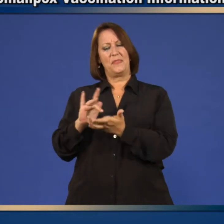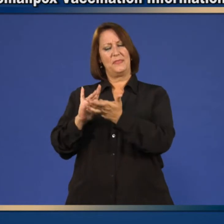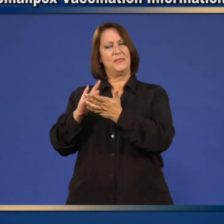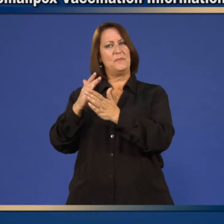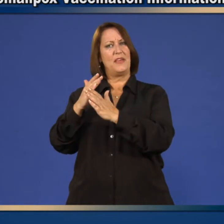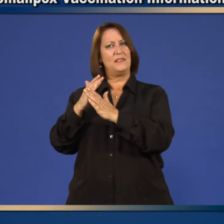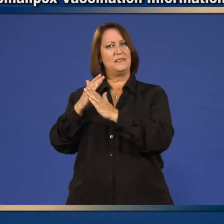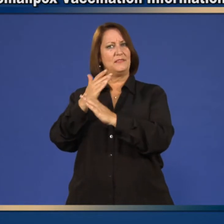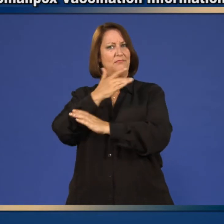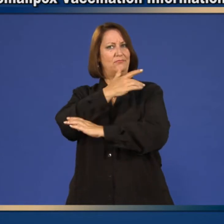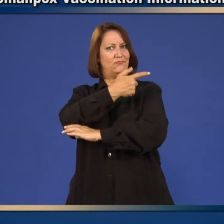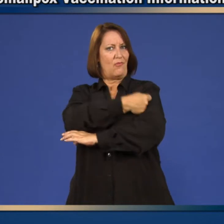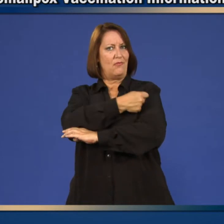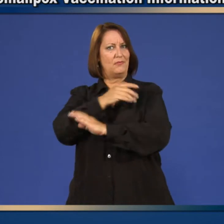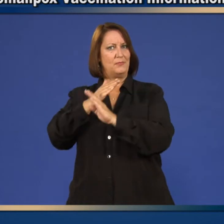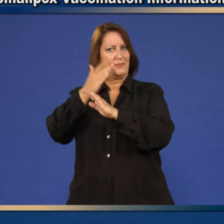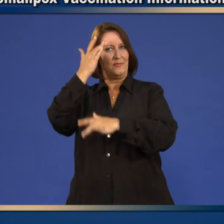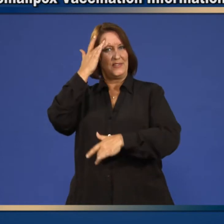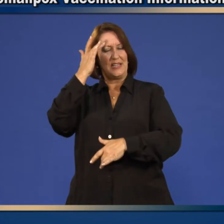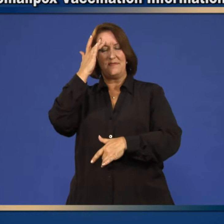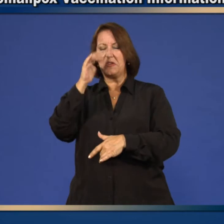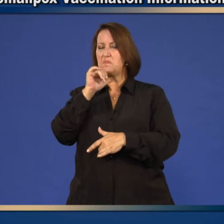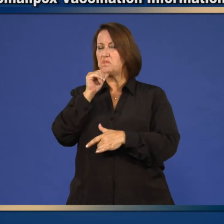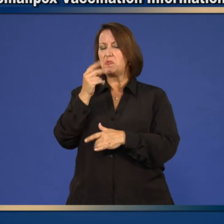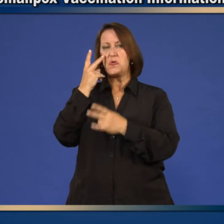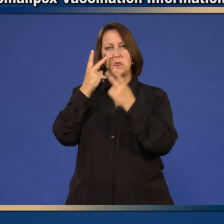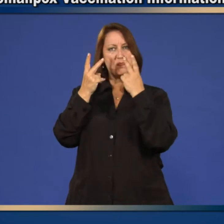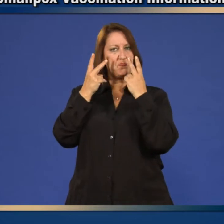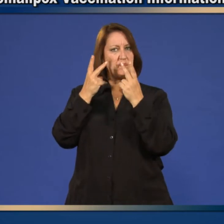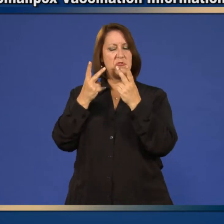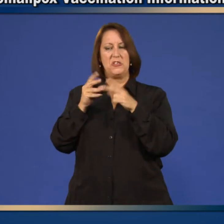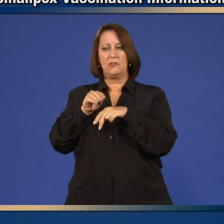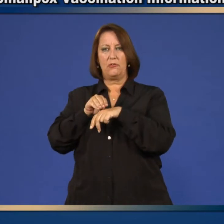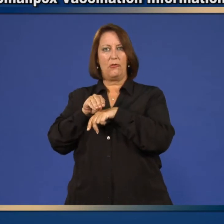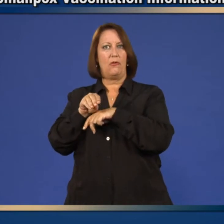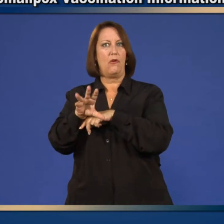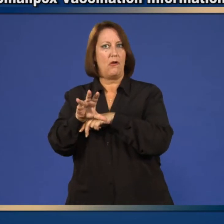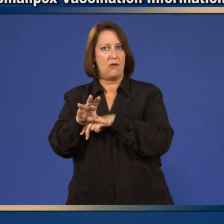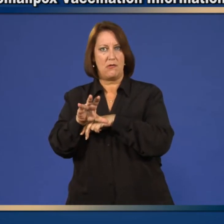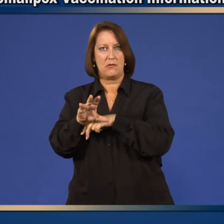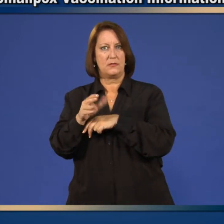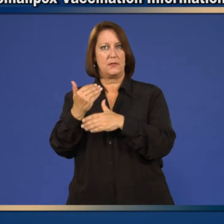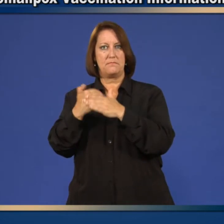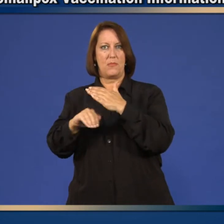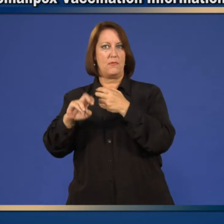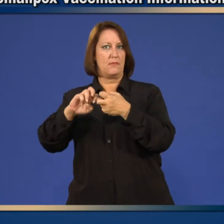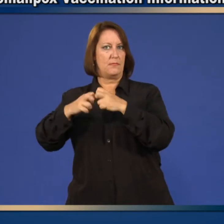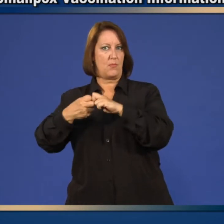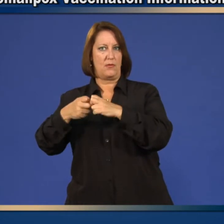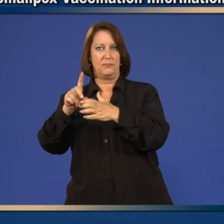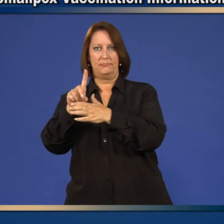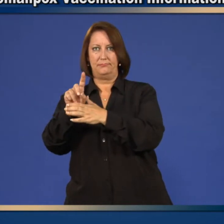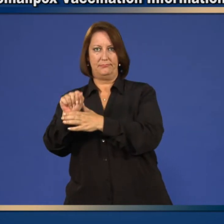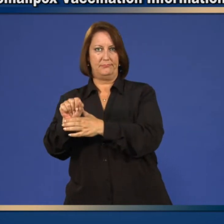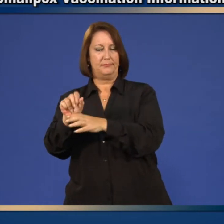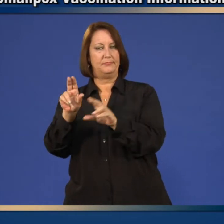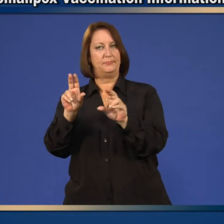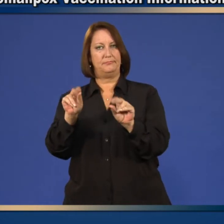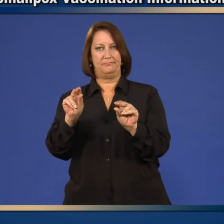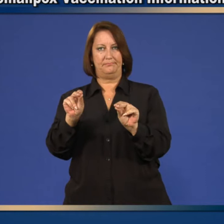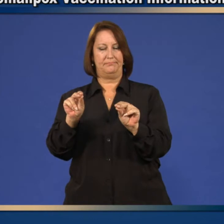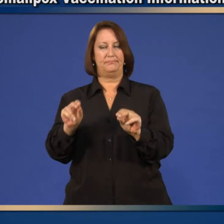Smallpox vaccine has not been shown to cause an increased risk of serious birth defects.